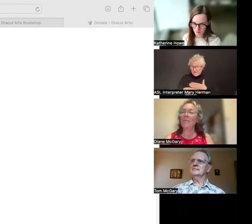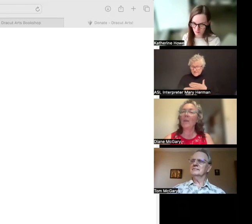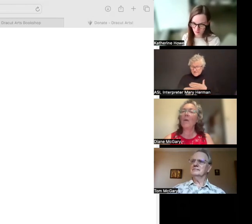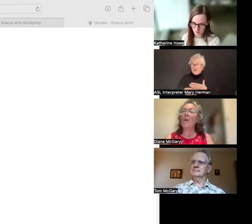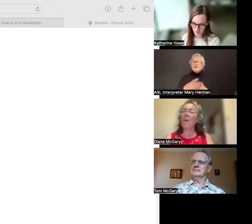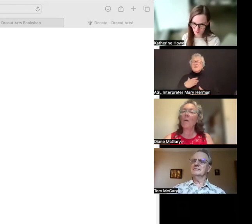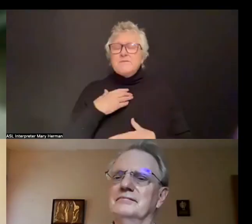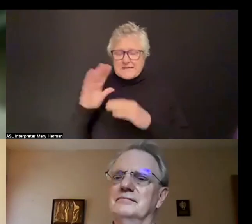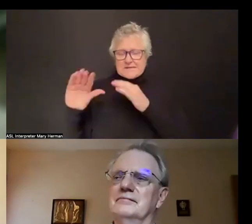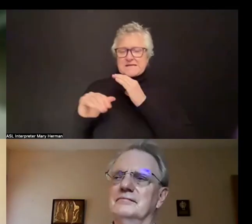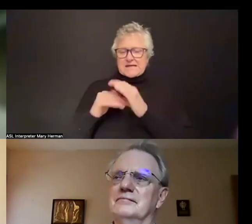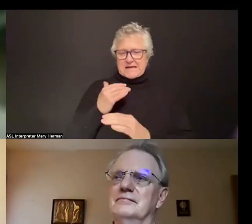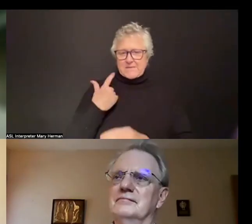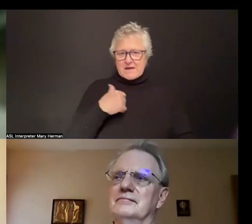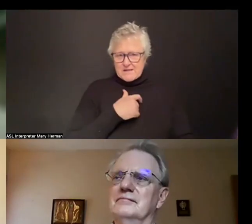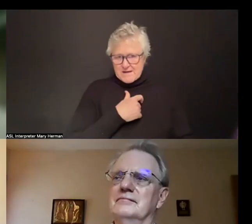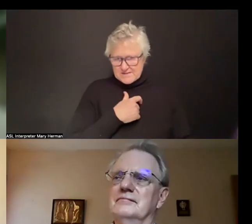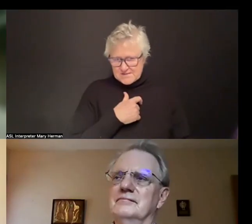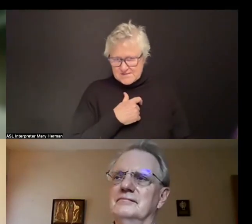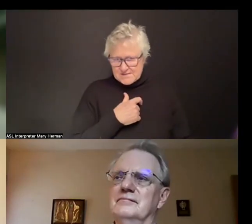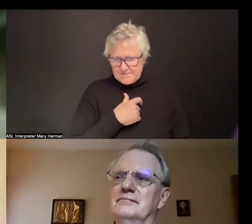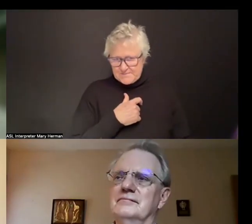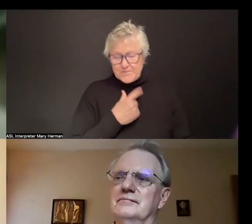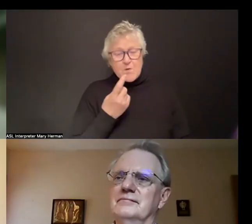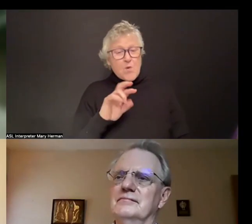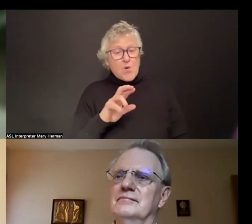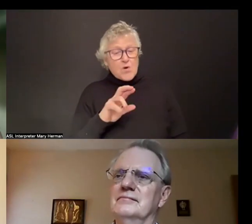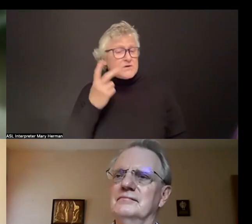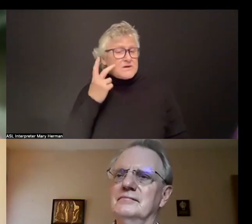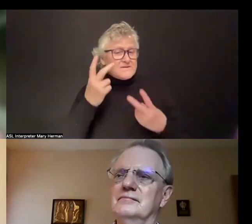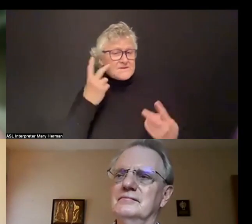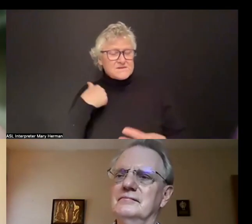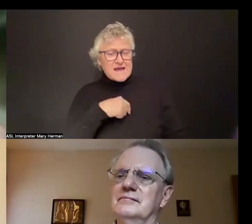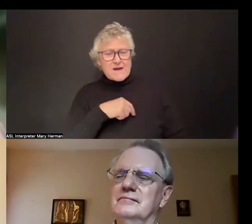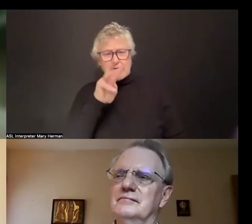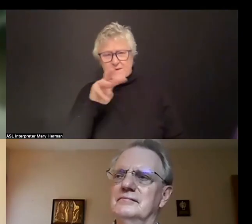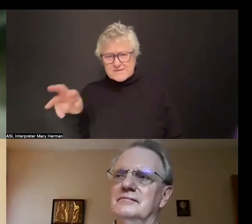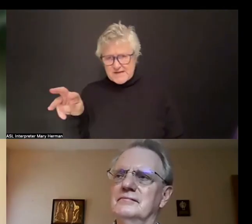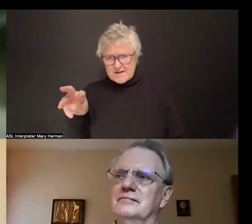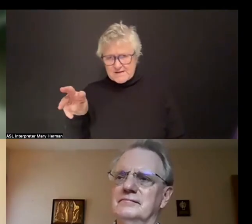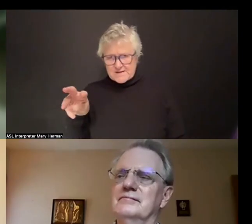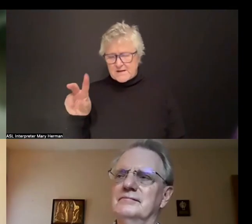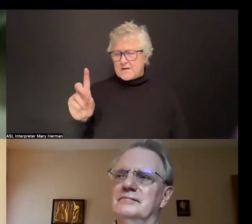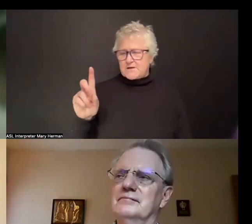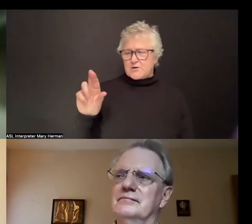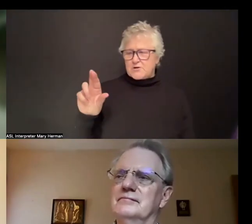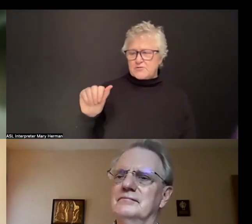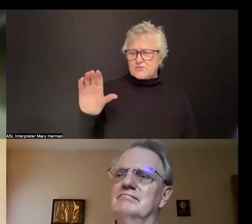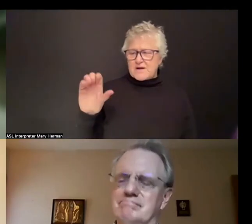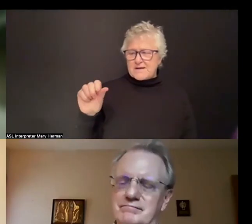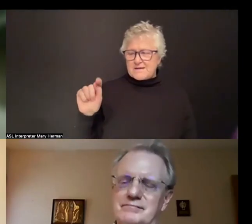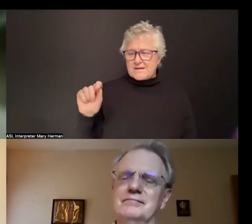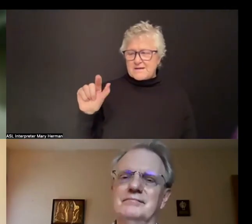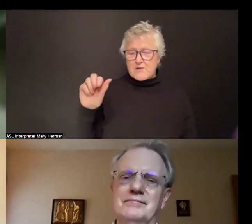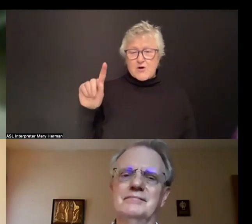drakeetarts@gmail.com or visit our website. That's drakeetarts.com. Thank you so much.